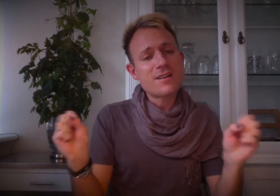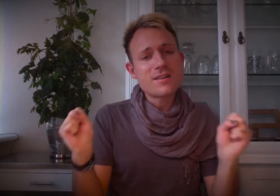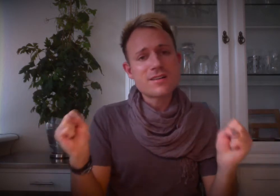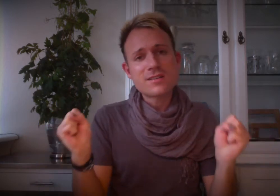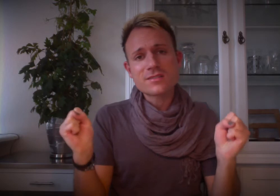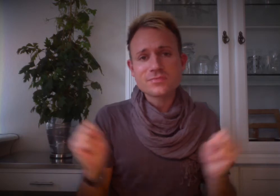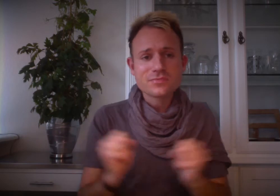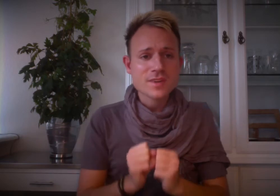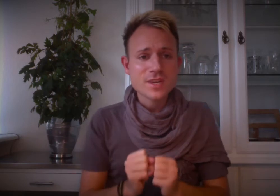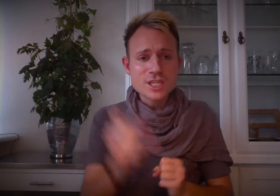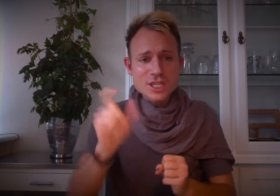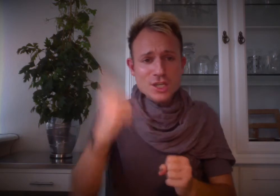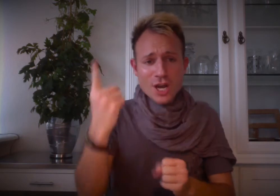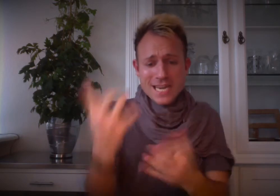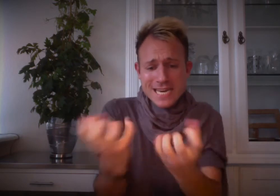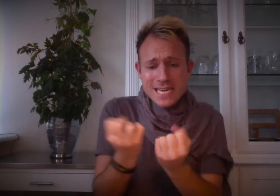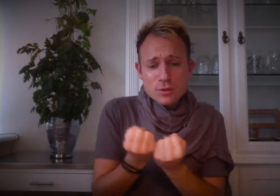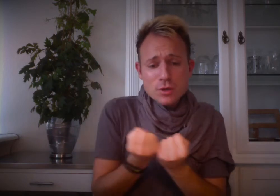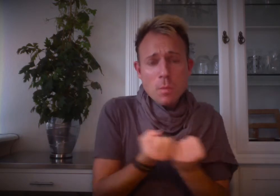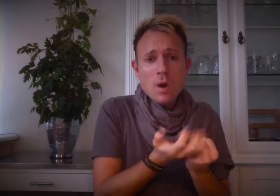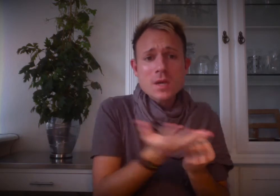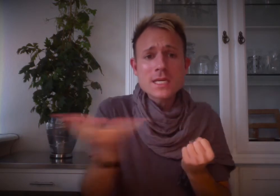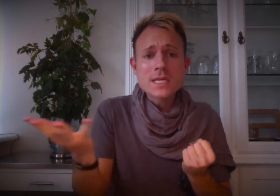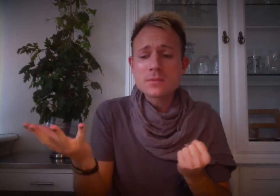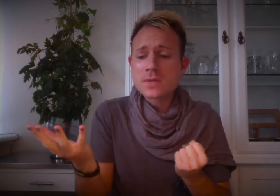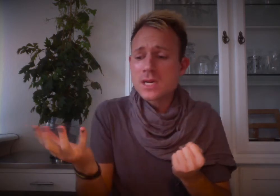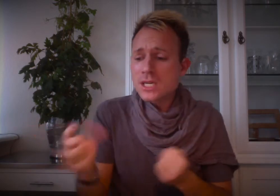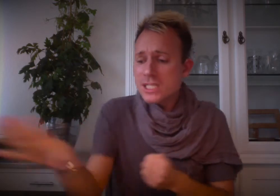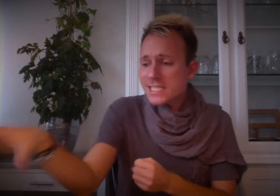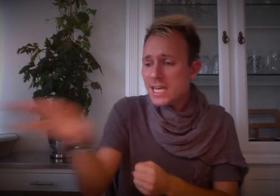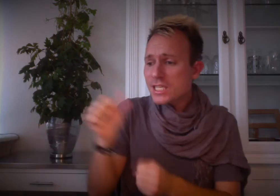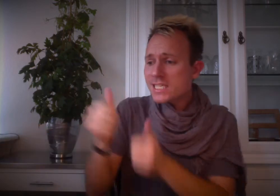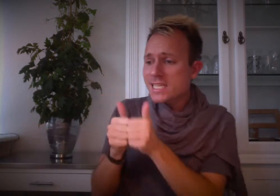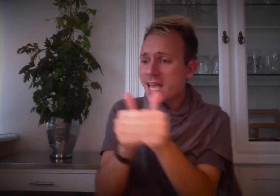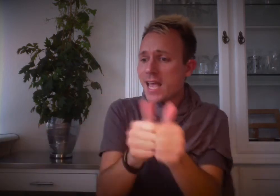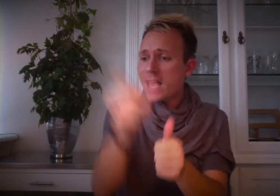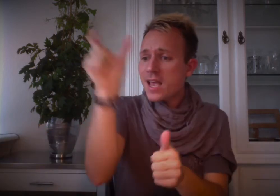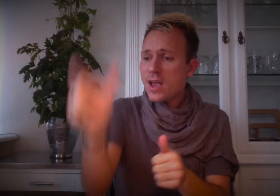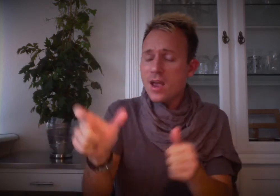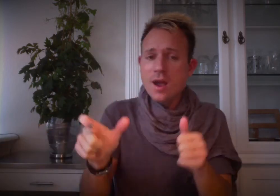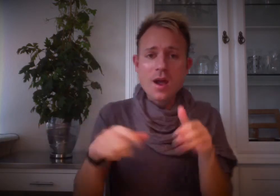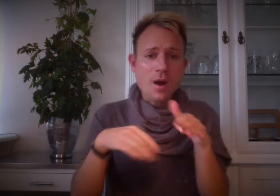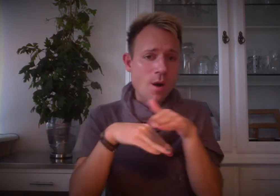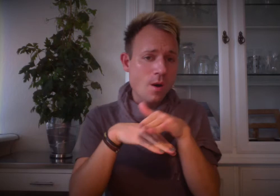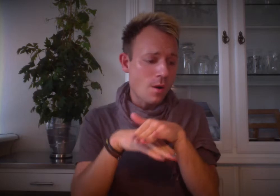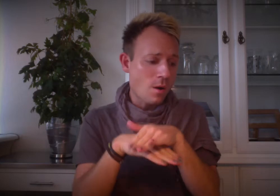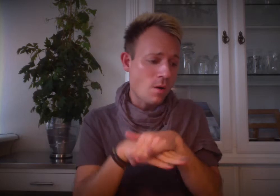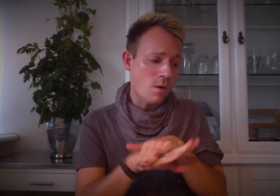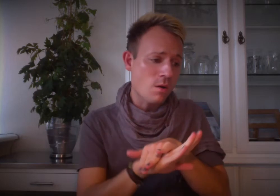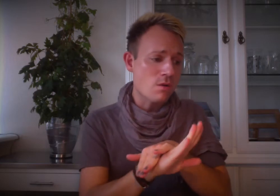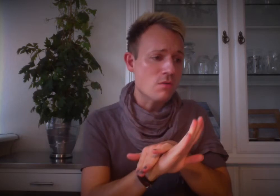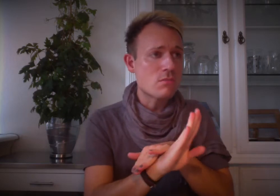She just needs someone to take her home